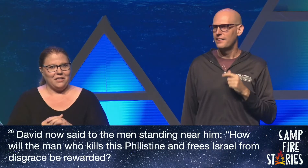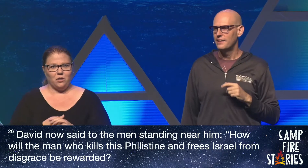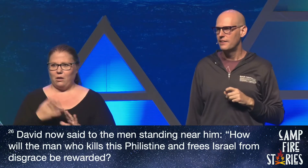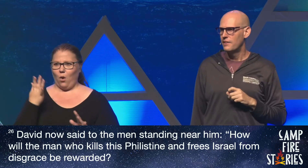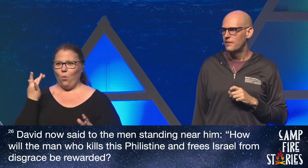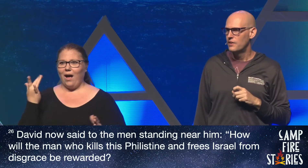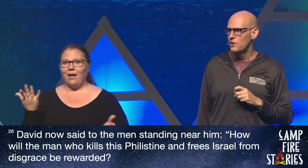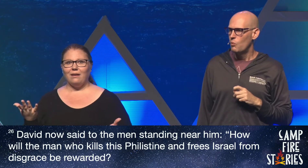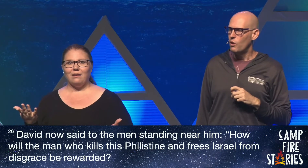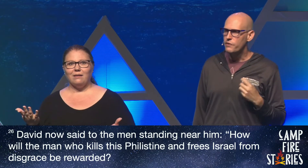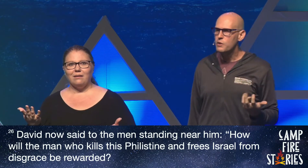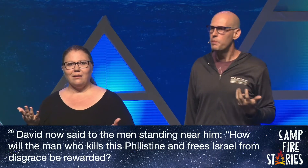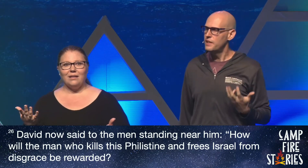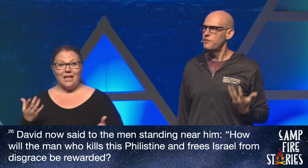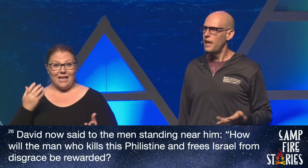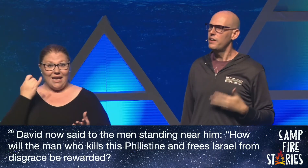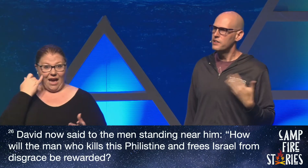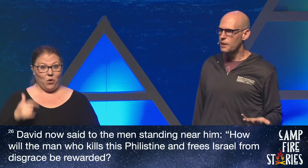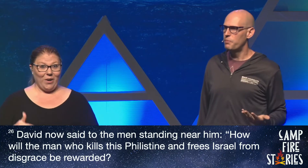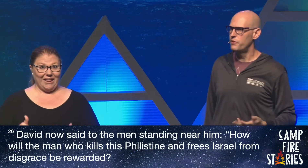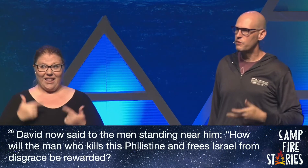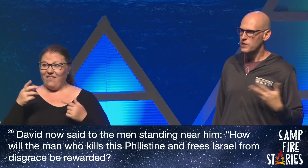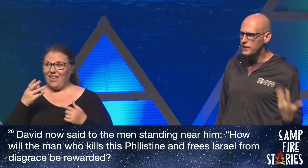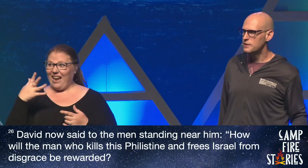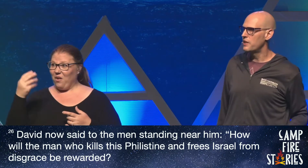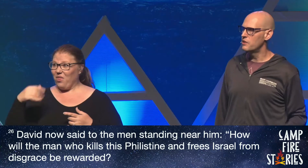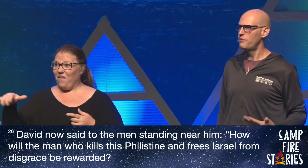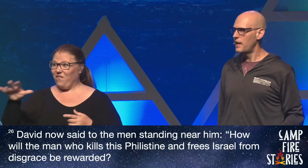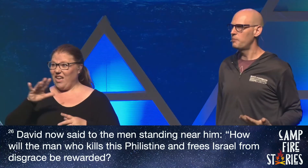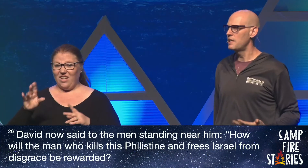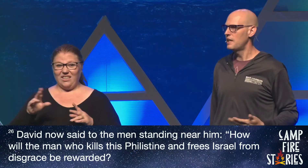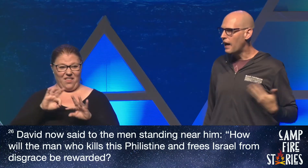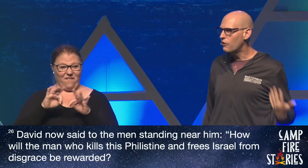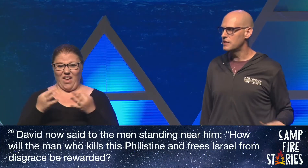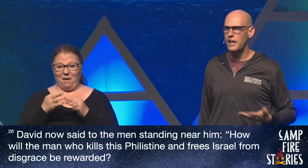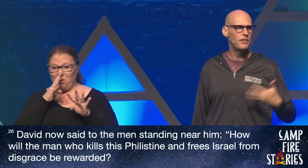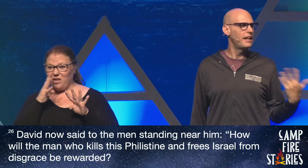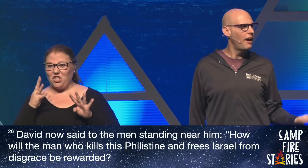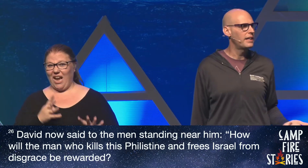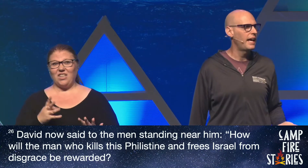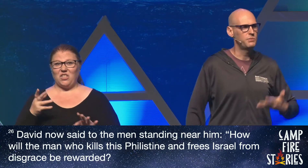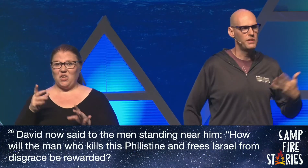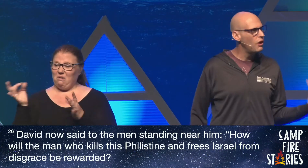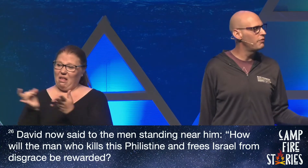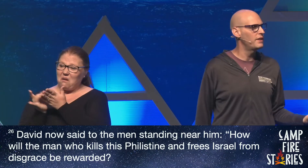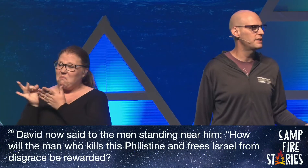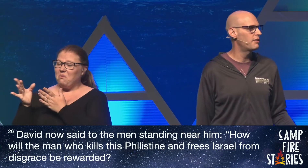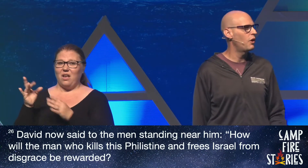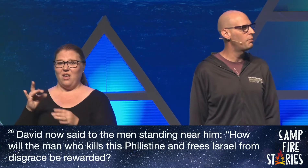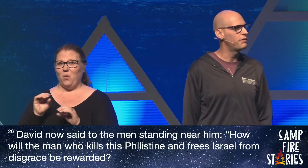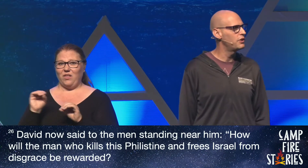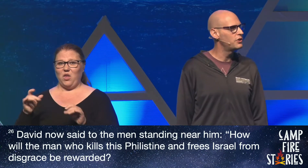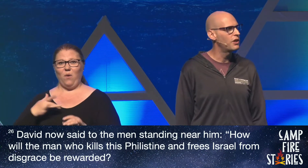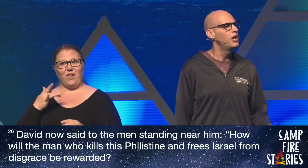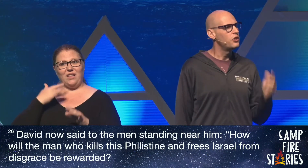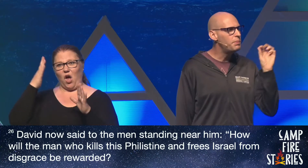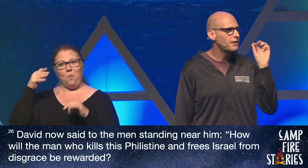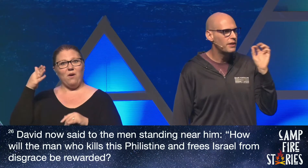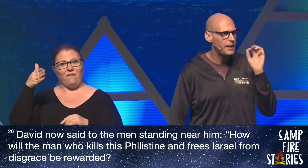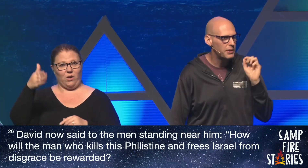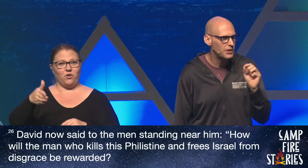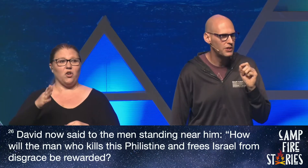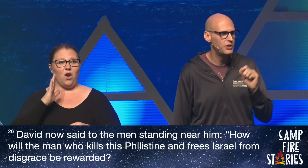Why? Well, if you'd been living out in the shepherd field, rejected by your family, an outsider, an outcast with no feelings of a hope or a future,